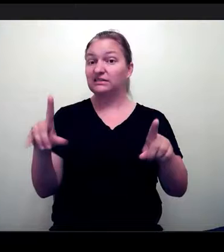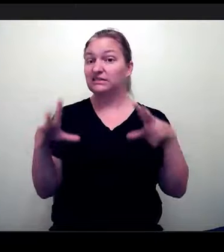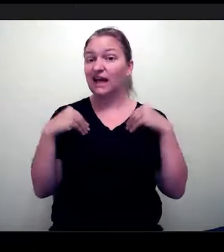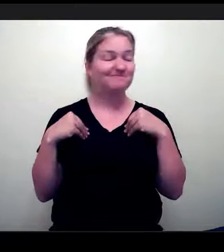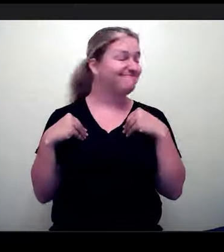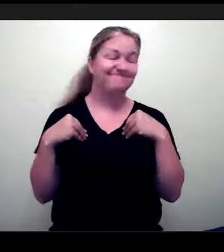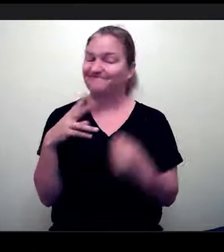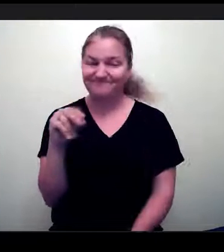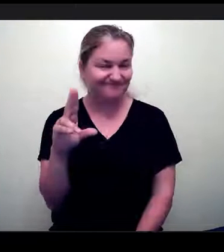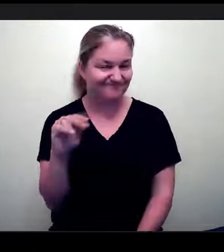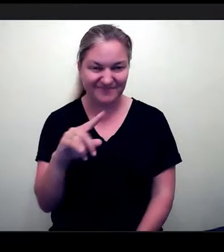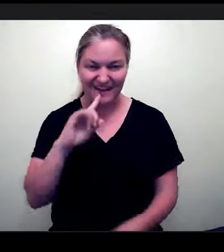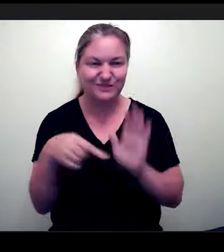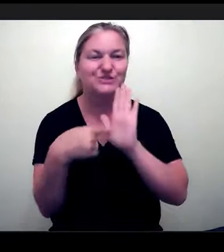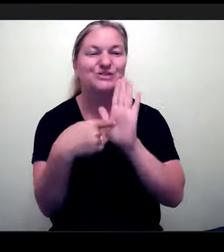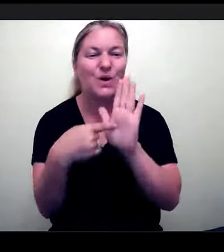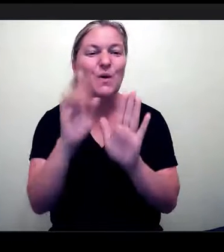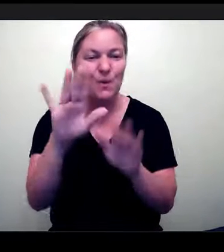Make sure you show your work.